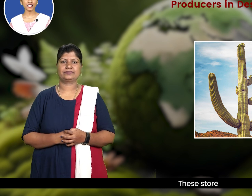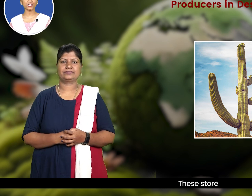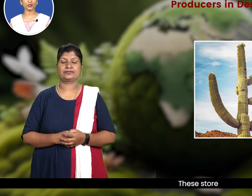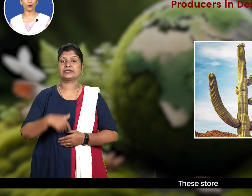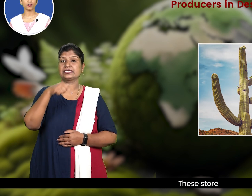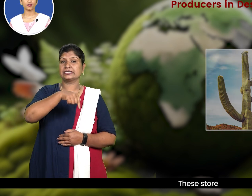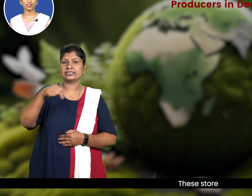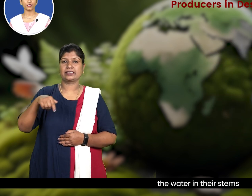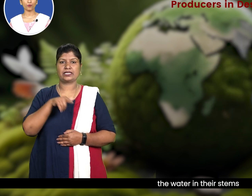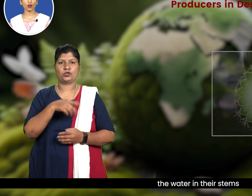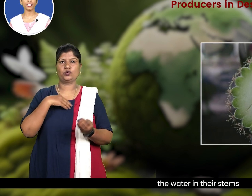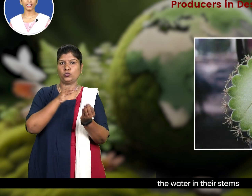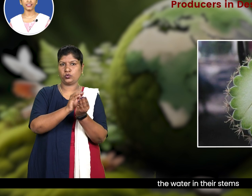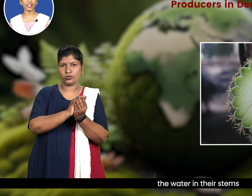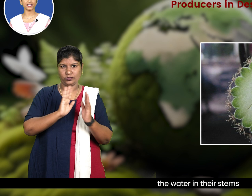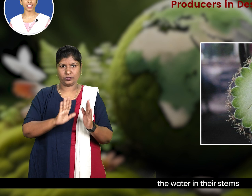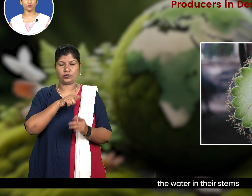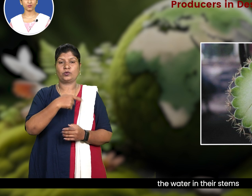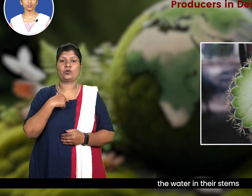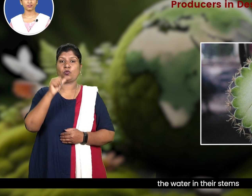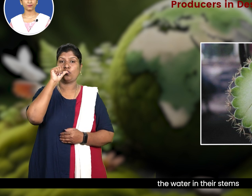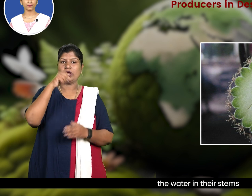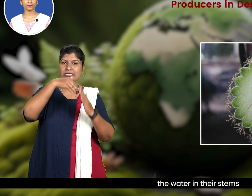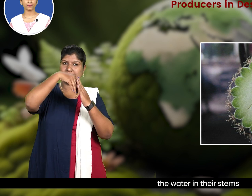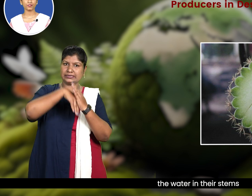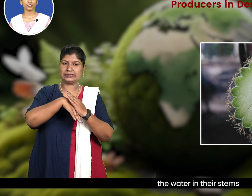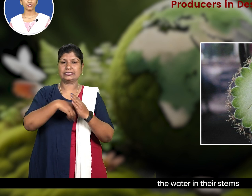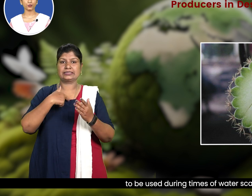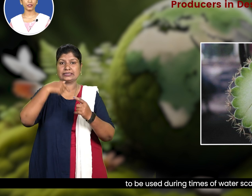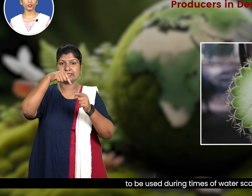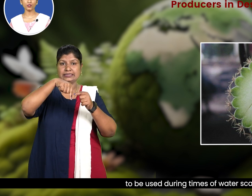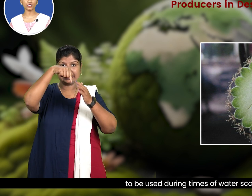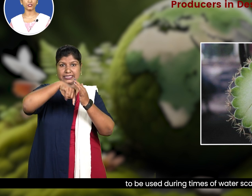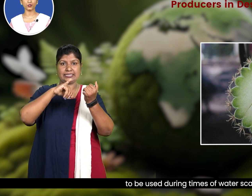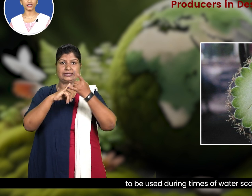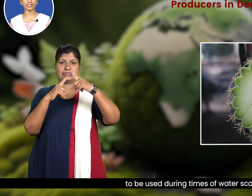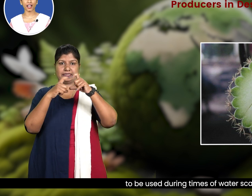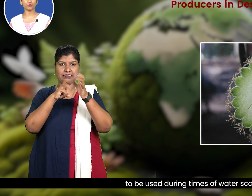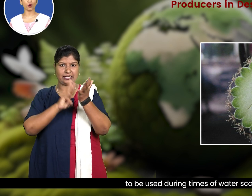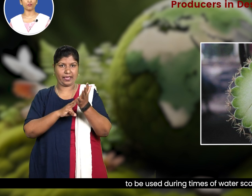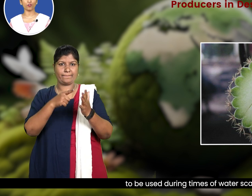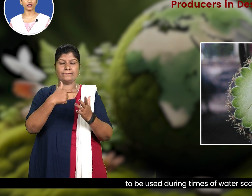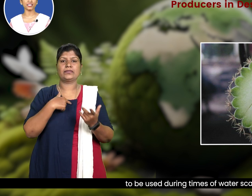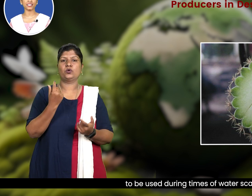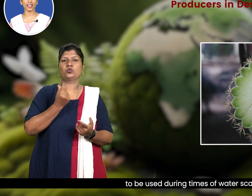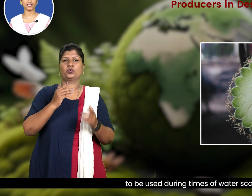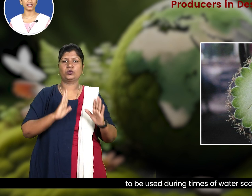These store the water in their stems to be used during times of water